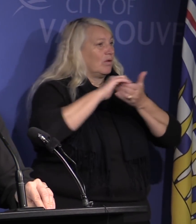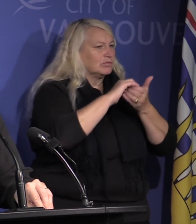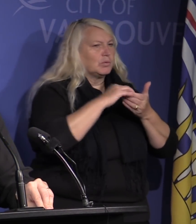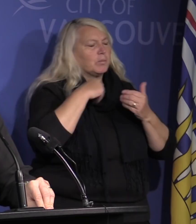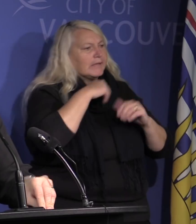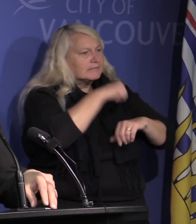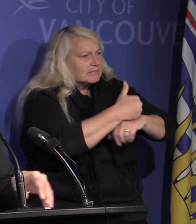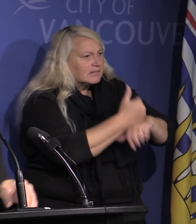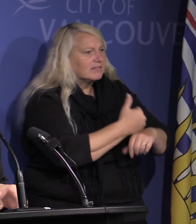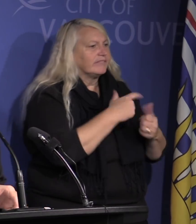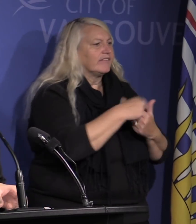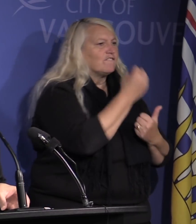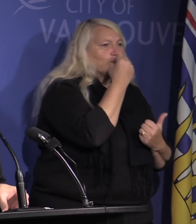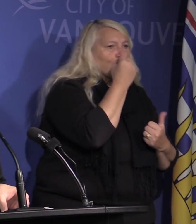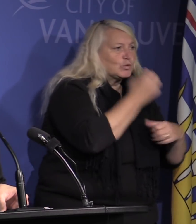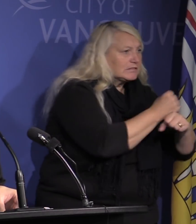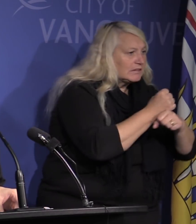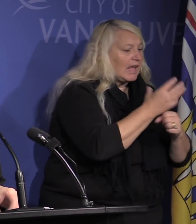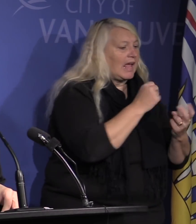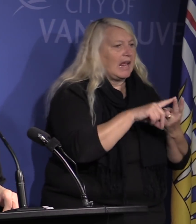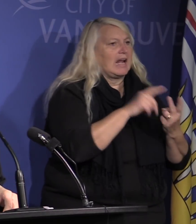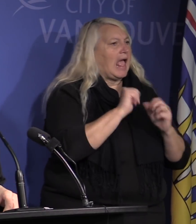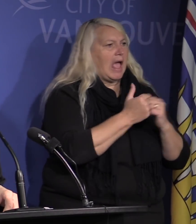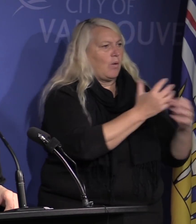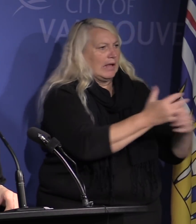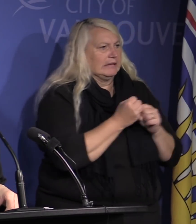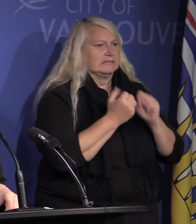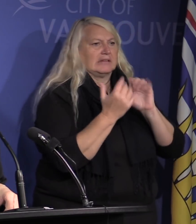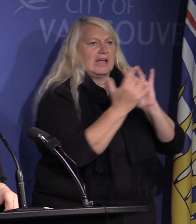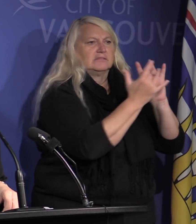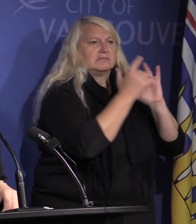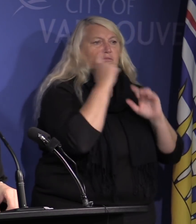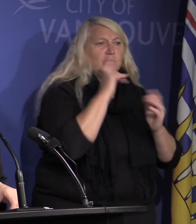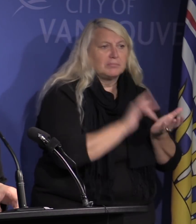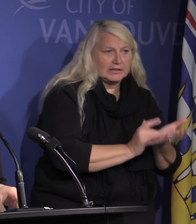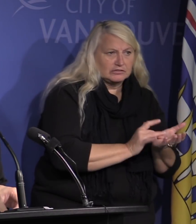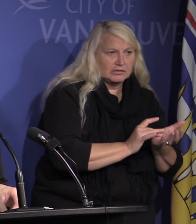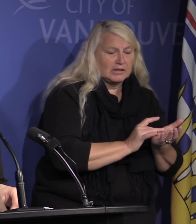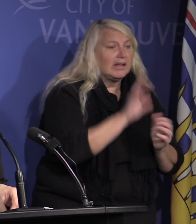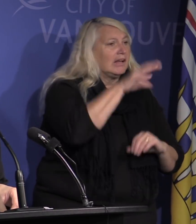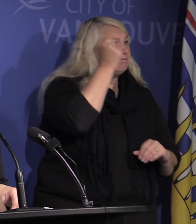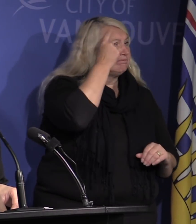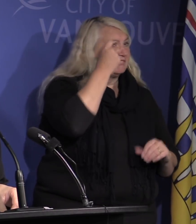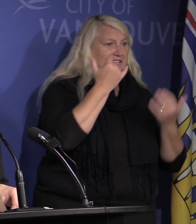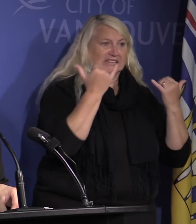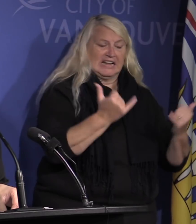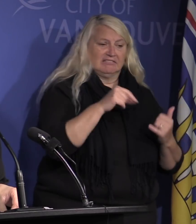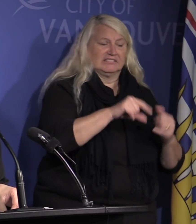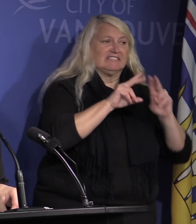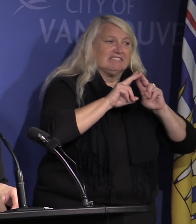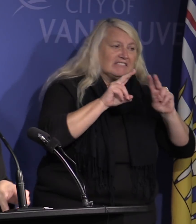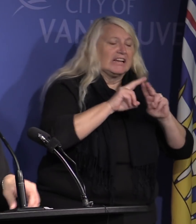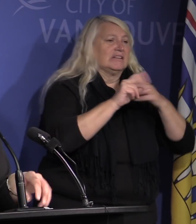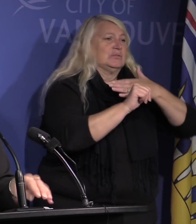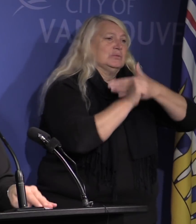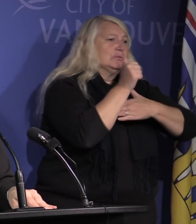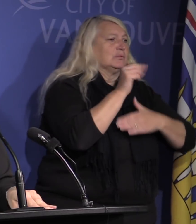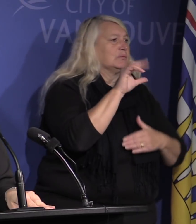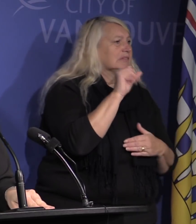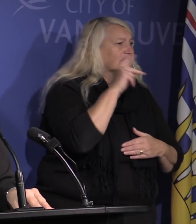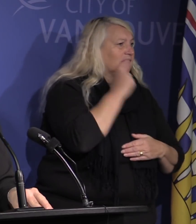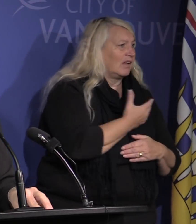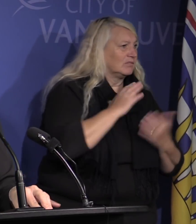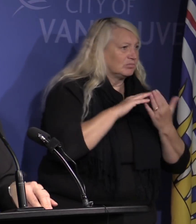needs issues such as food security and access to medication and safe supply. And while this issue remains a significant risk for our community, we are